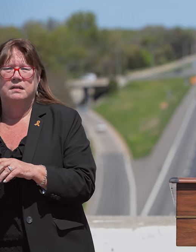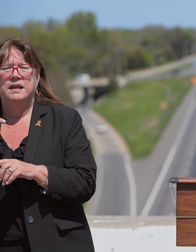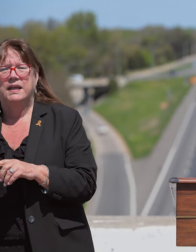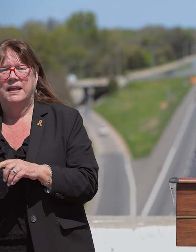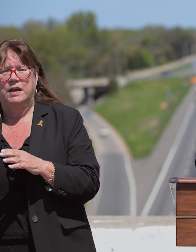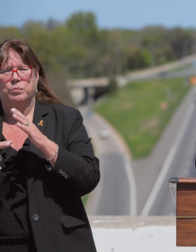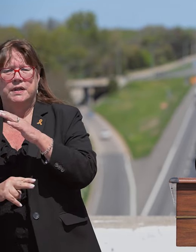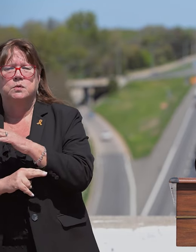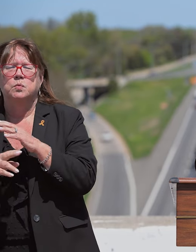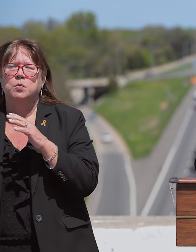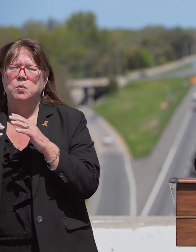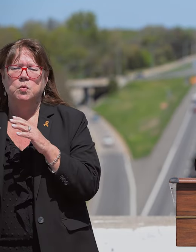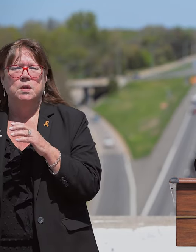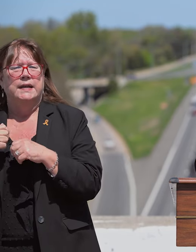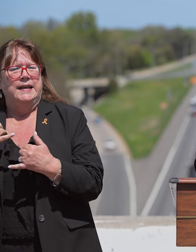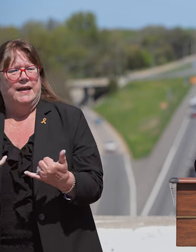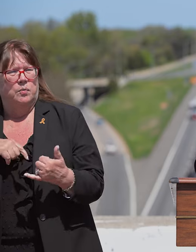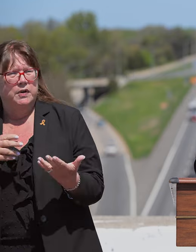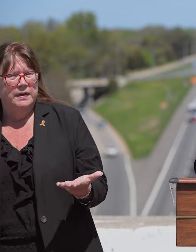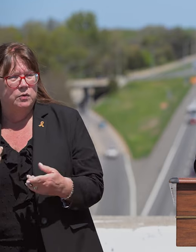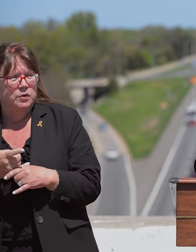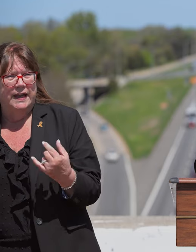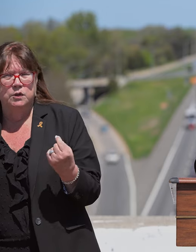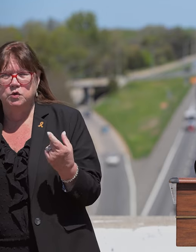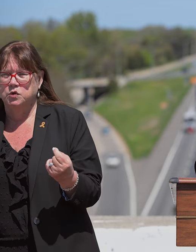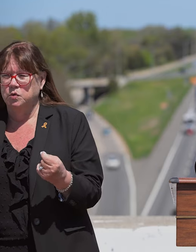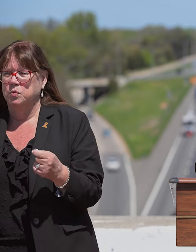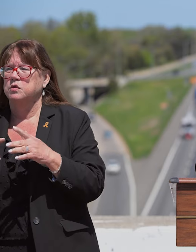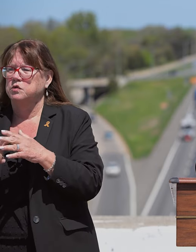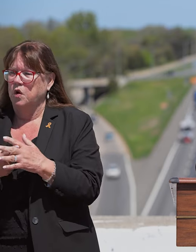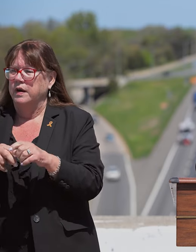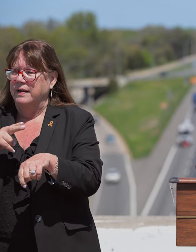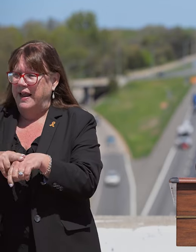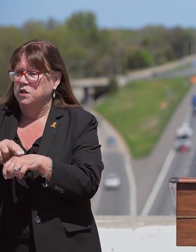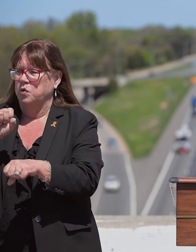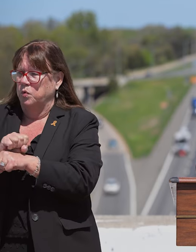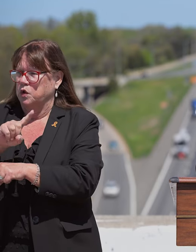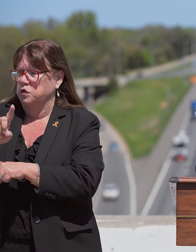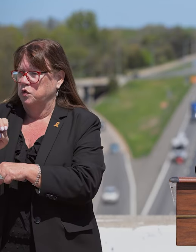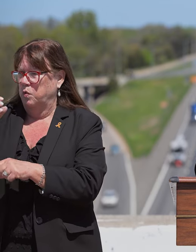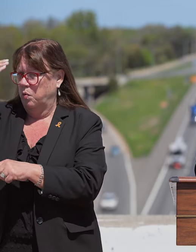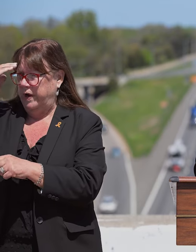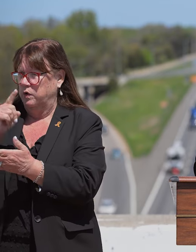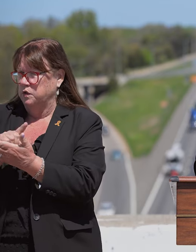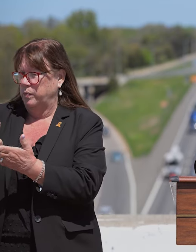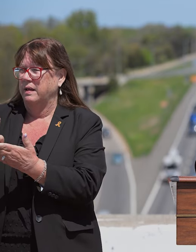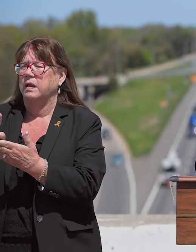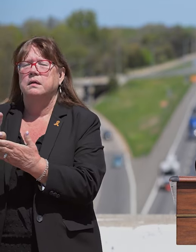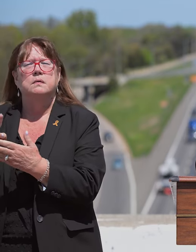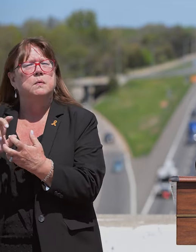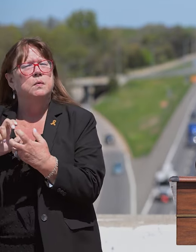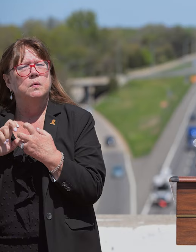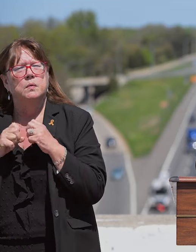Bridge. And now we stand here today to kick off National Work Zone Awareness Week. Those tragic